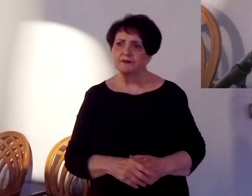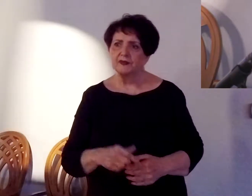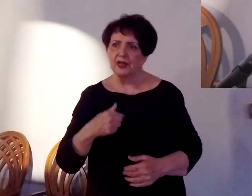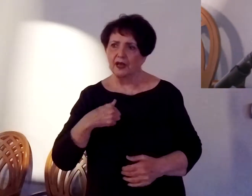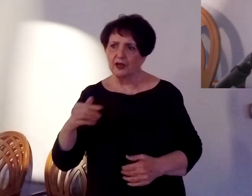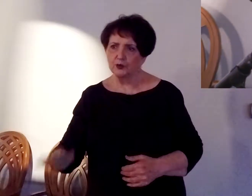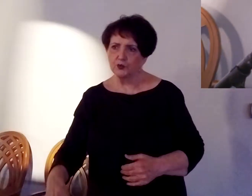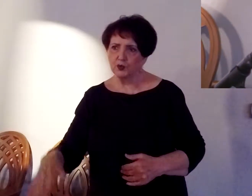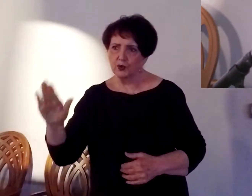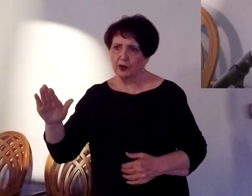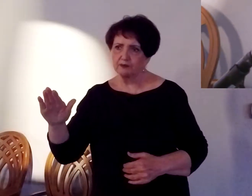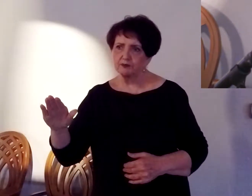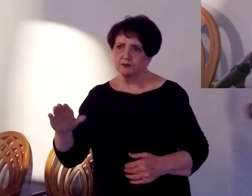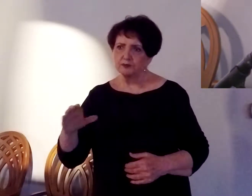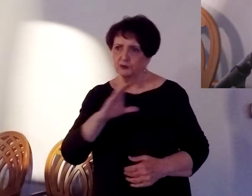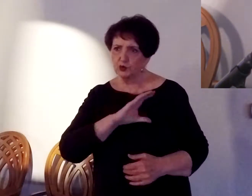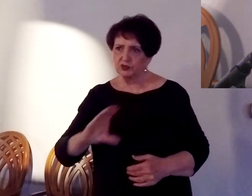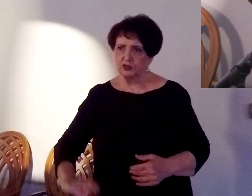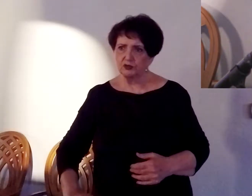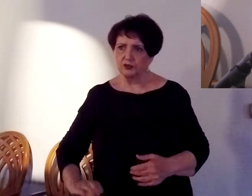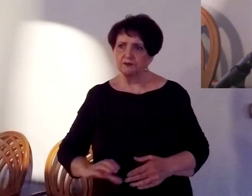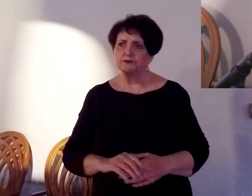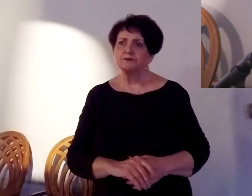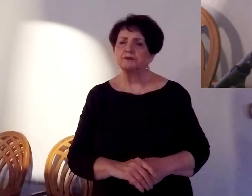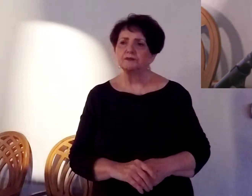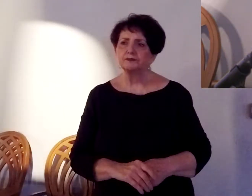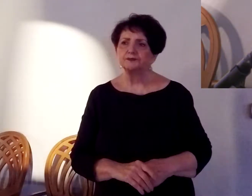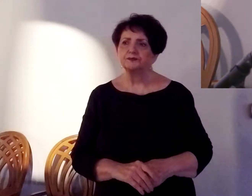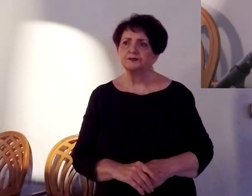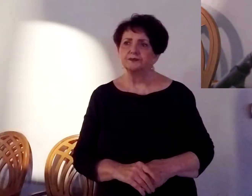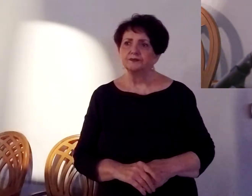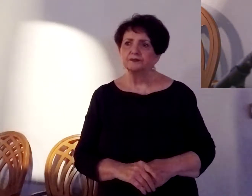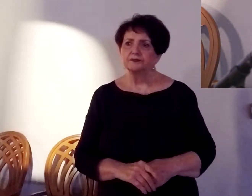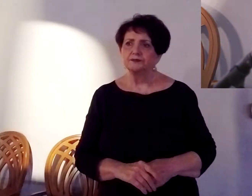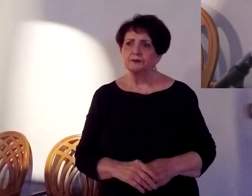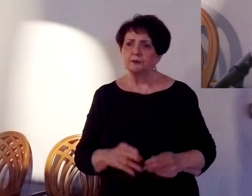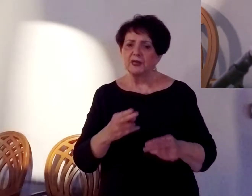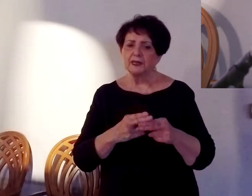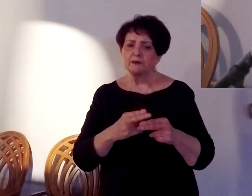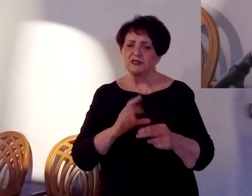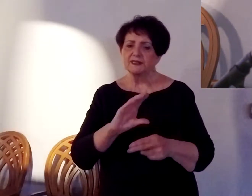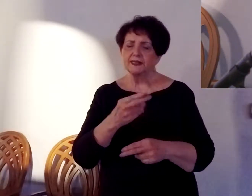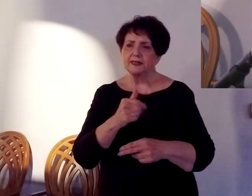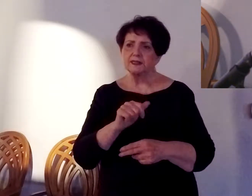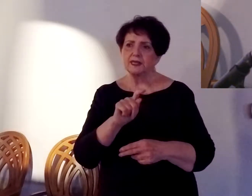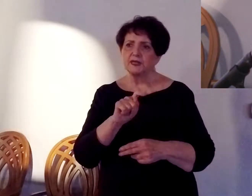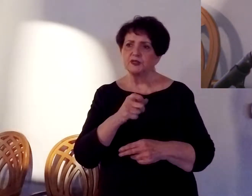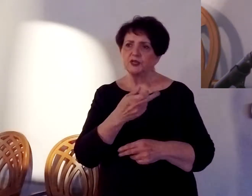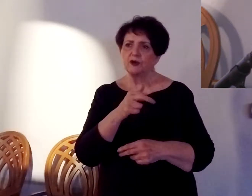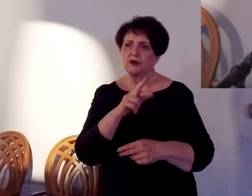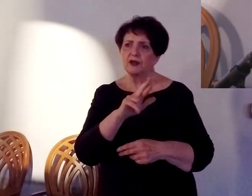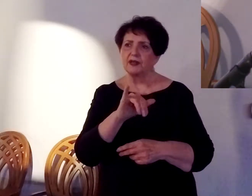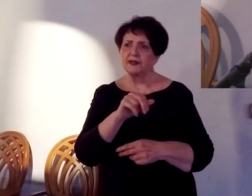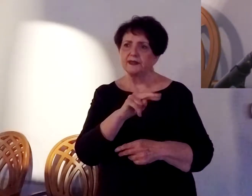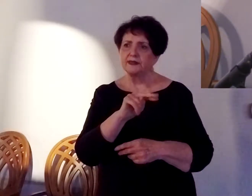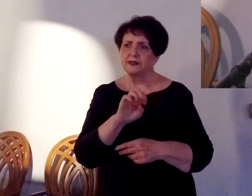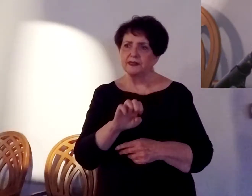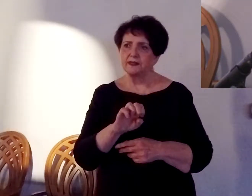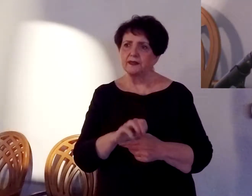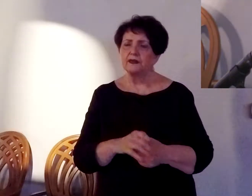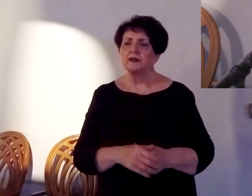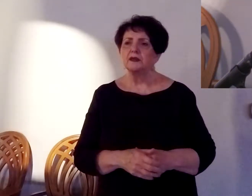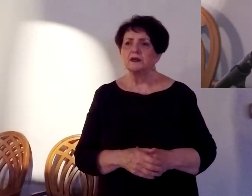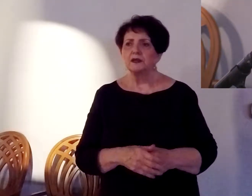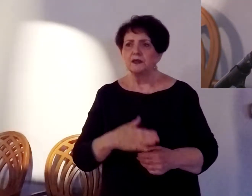raised a fundamentalist Christian. And my name is Catherine. Hi, Catherine. And with